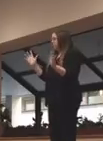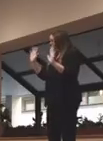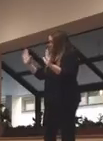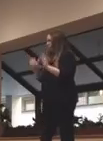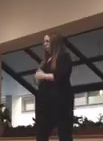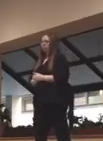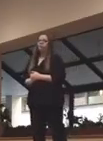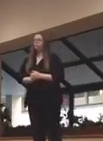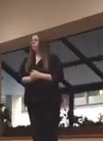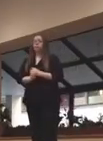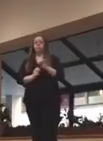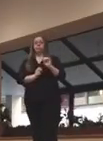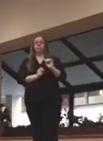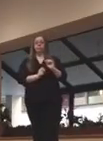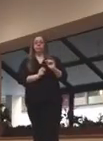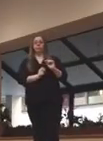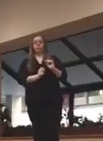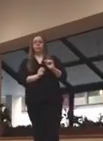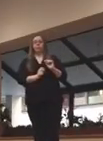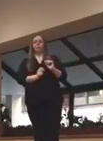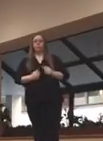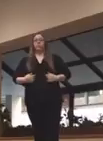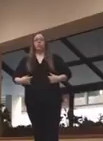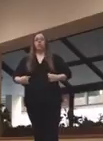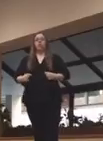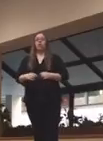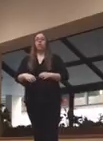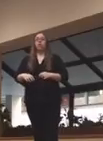in their decision. So there you go.